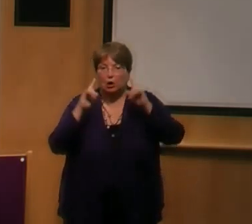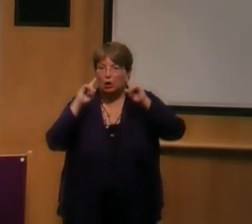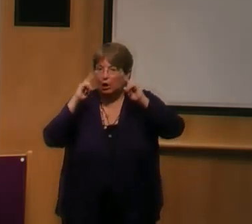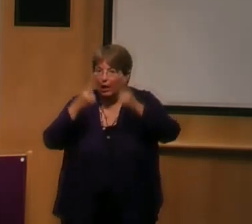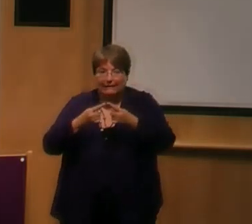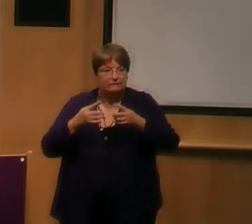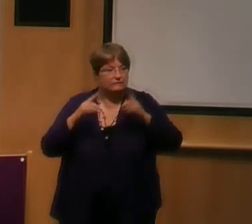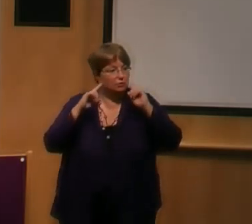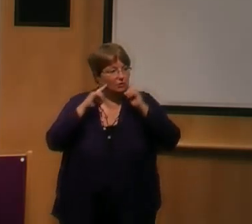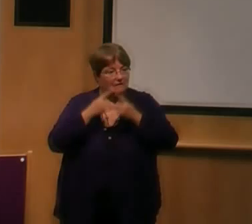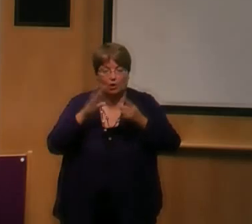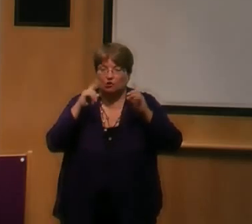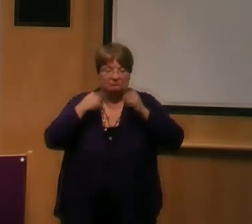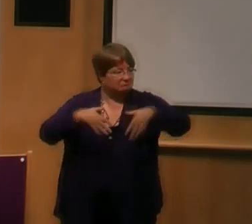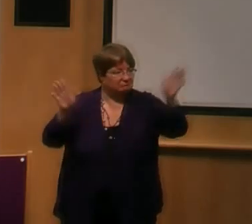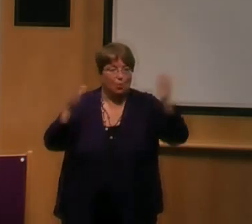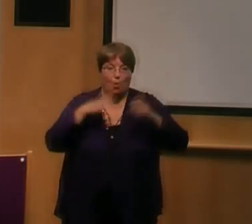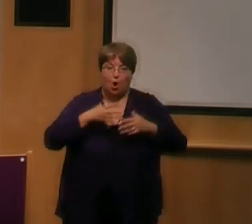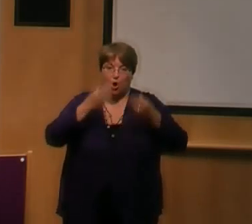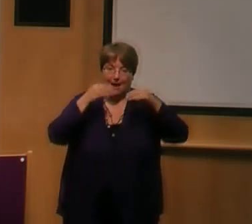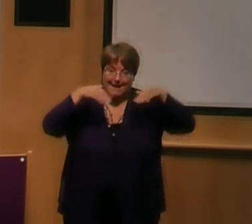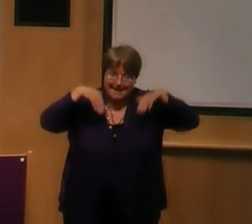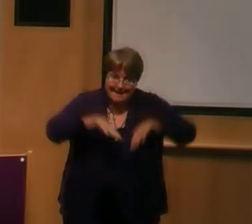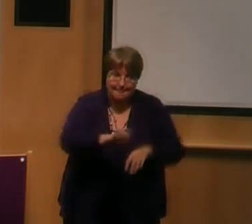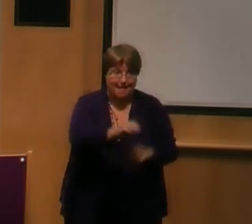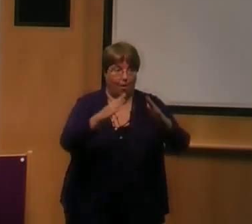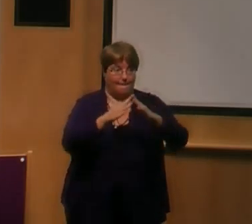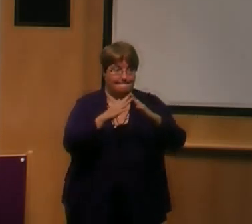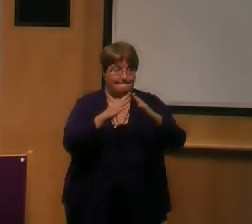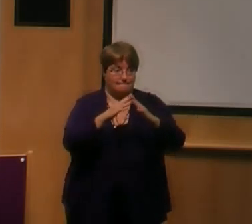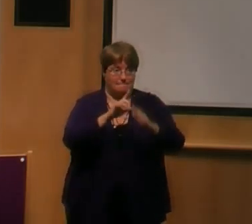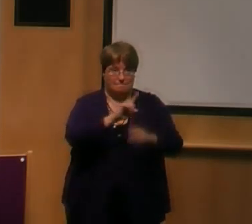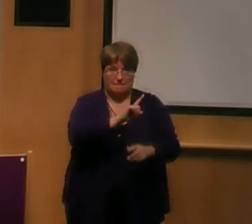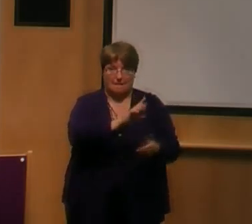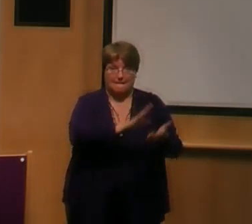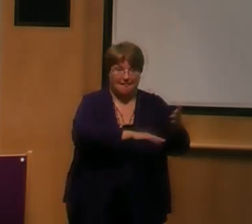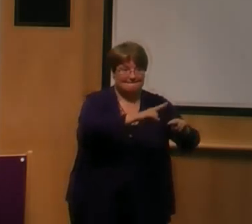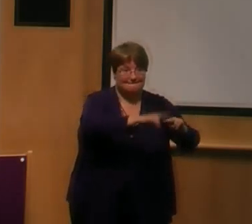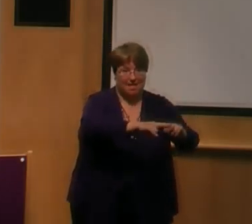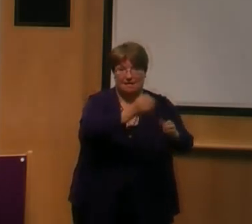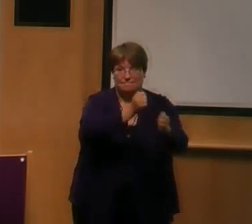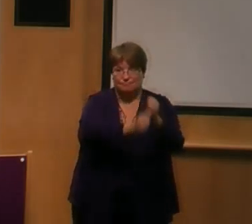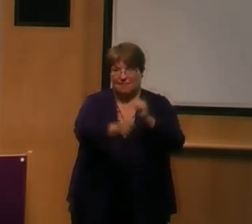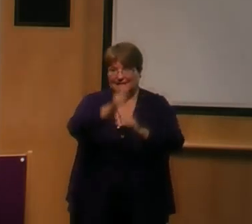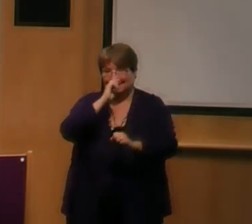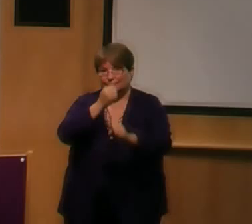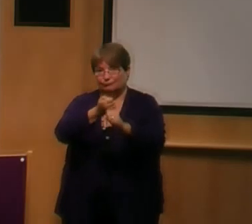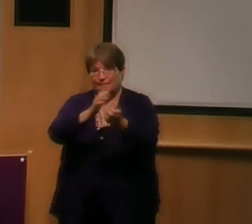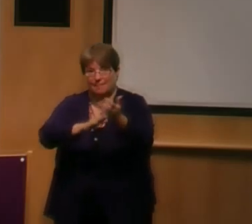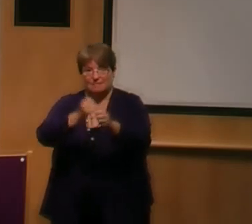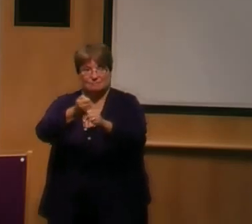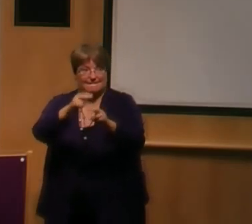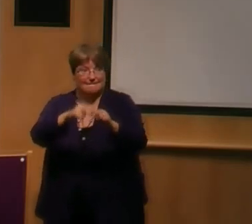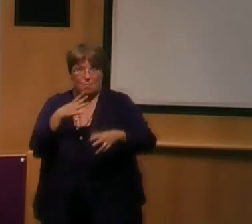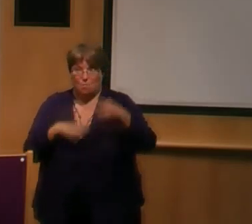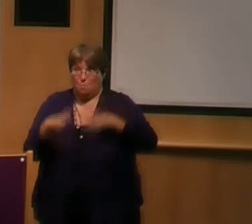go to college, etc. And yeah, we're going to go to college. We're going to go to college. We're going to go to college with their siblings,